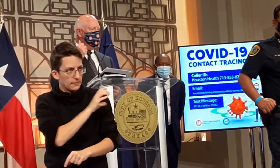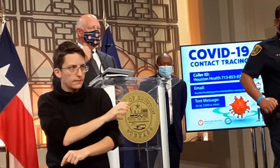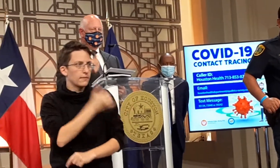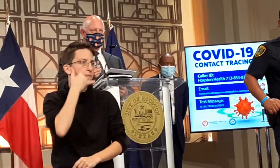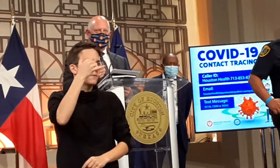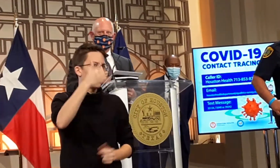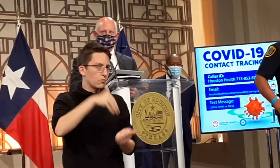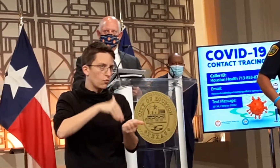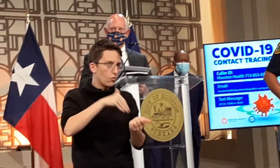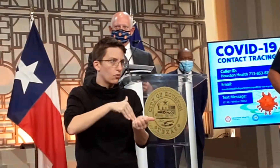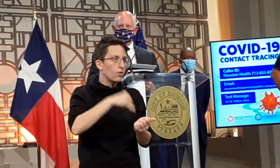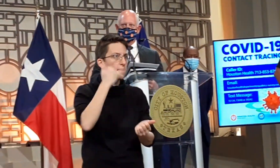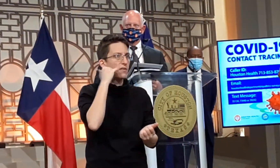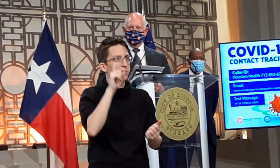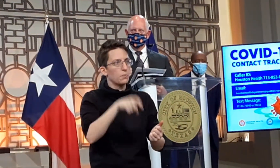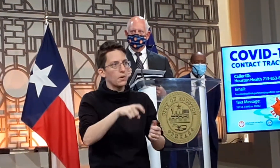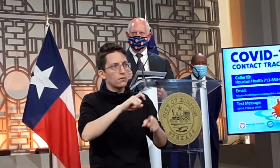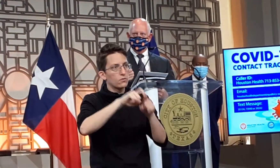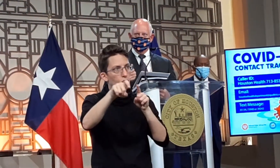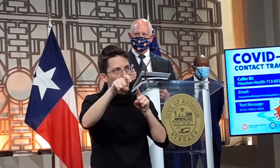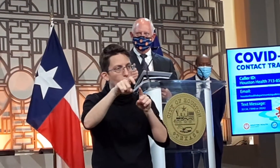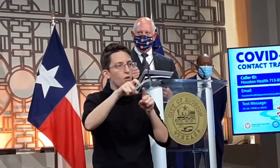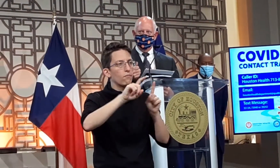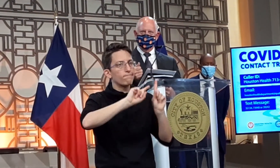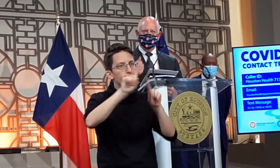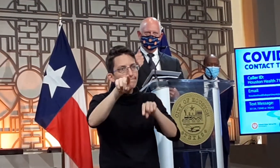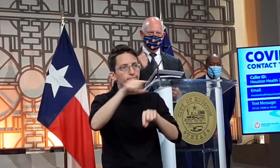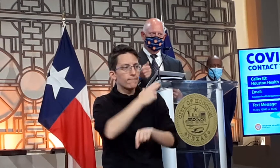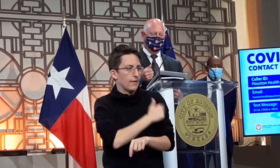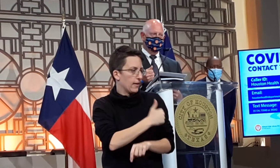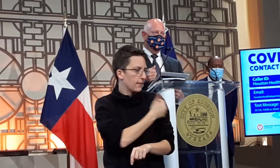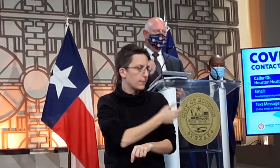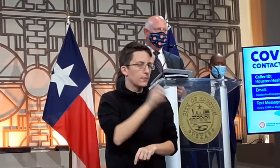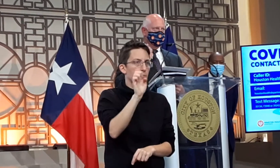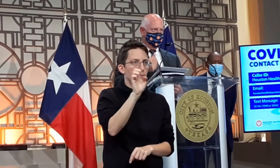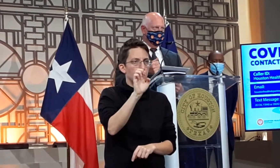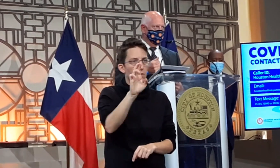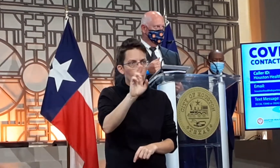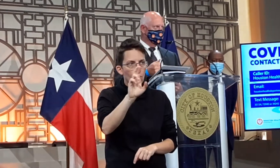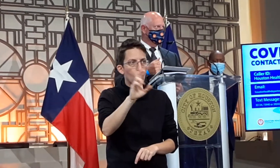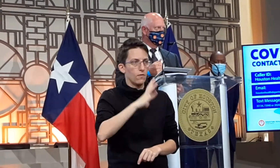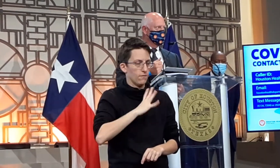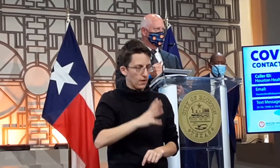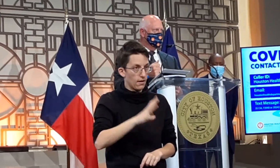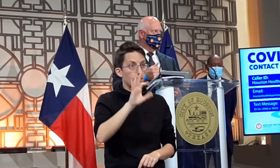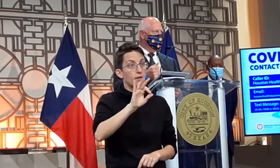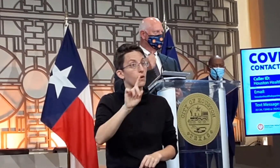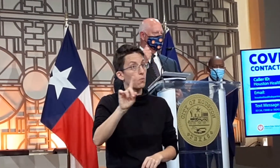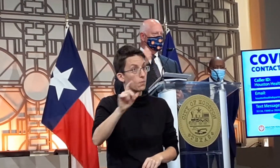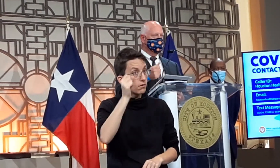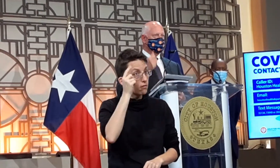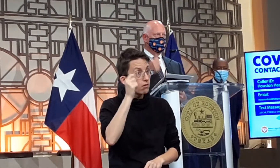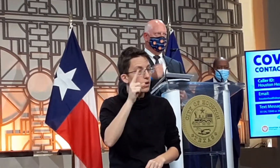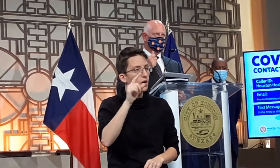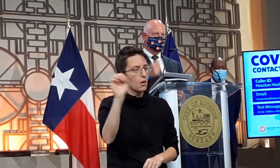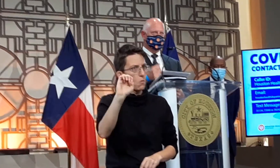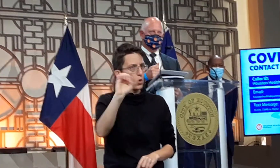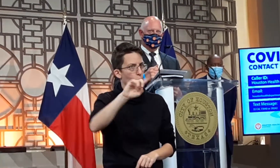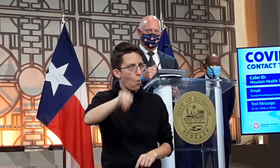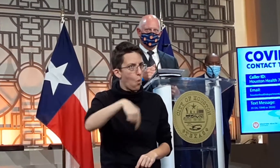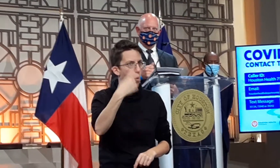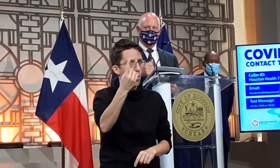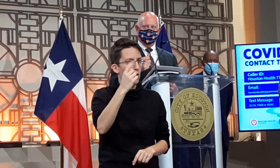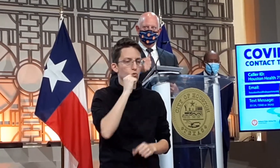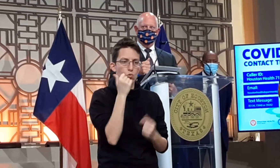doctor. If you need to call and go to a hospital emergency department, so be it. Remember, 911 is for emergencies only, but don't wait until you're